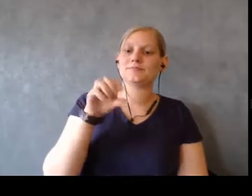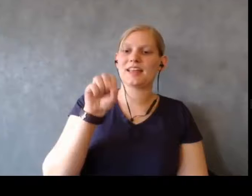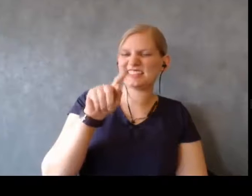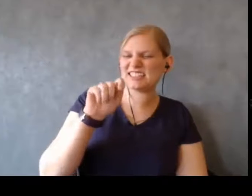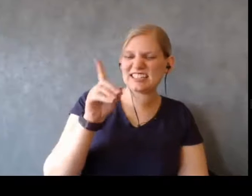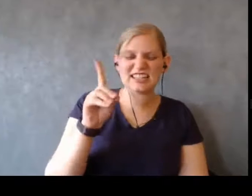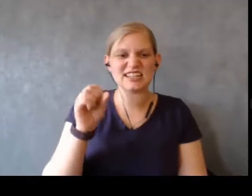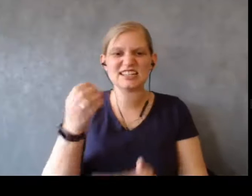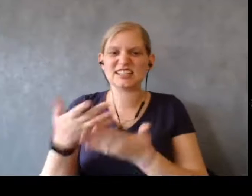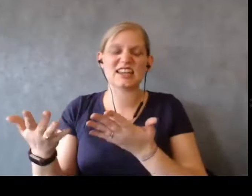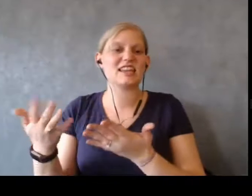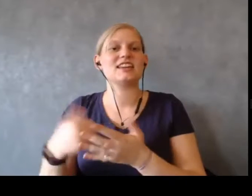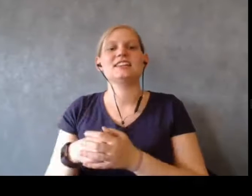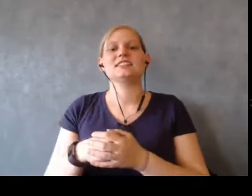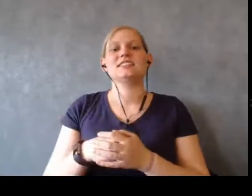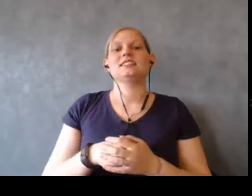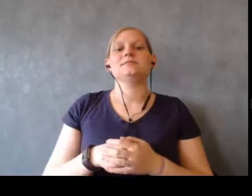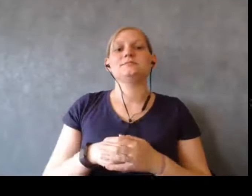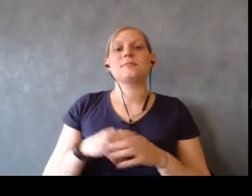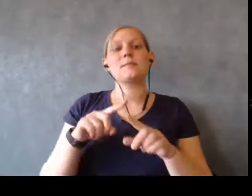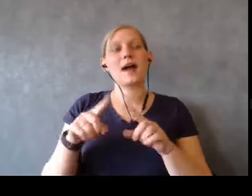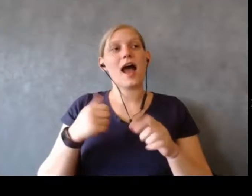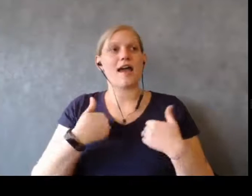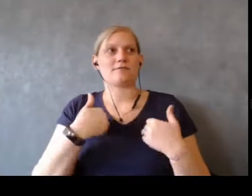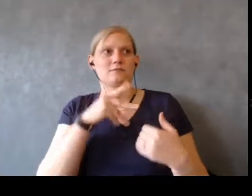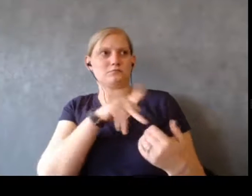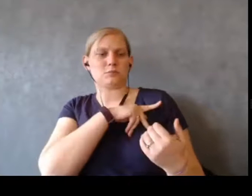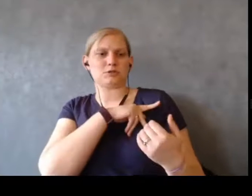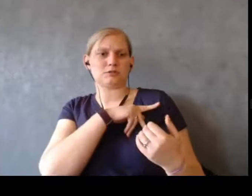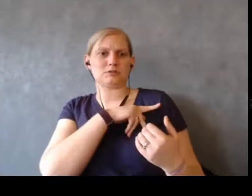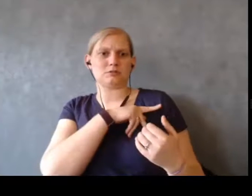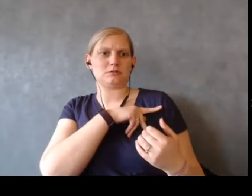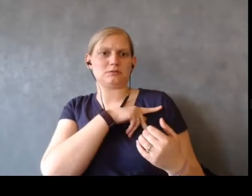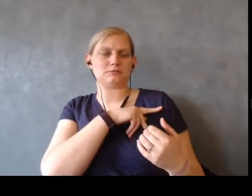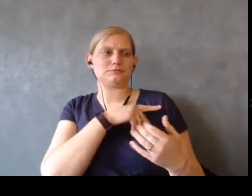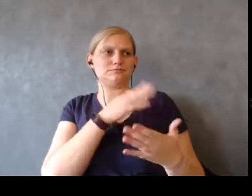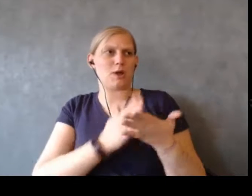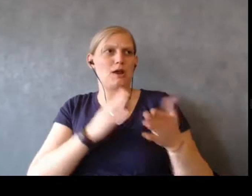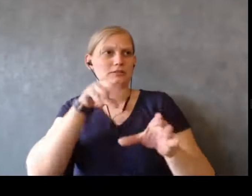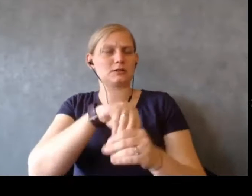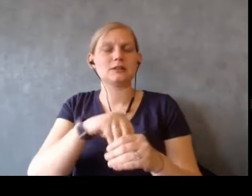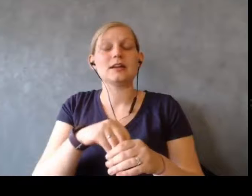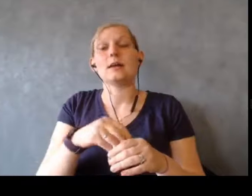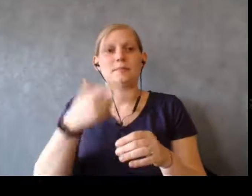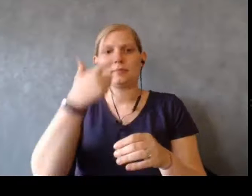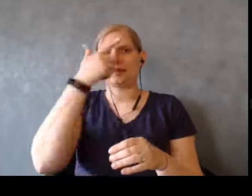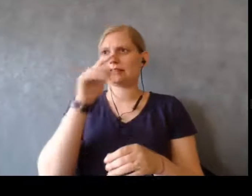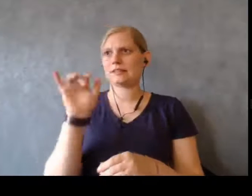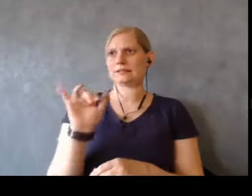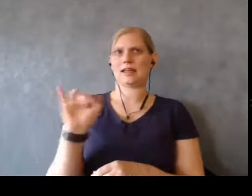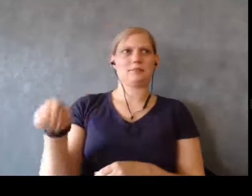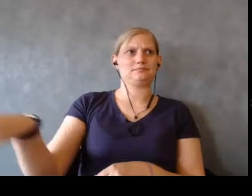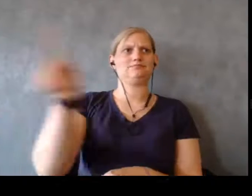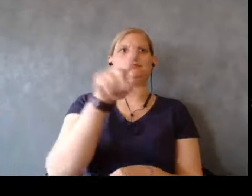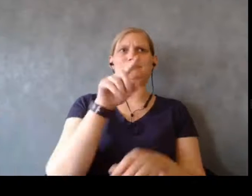their partners. But I also have a personal stake in this, and this is that, like many of you, I know the sadness and pain